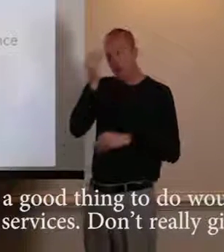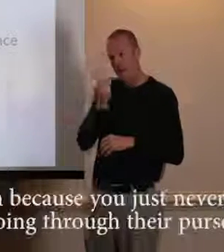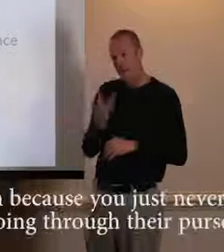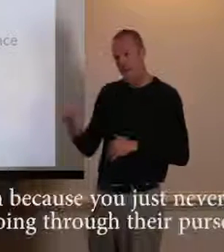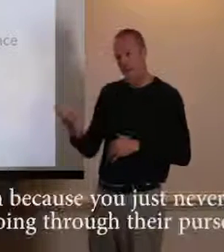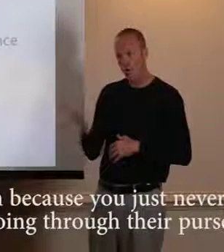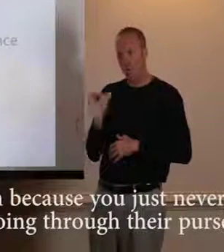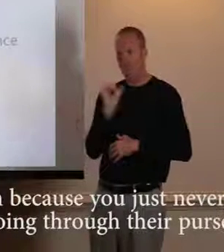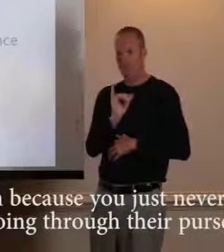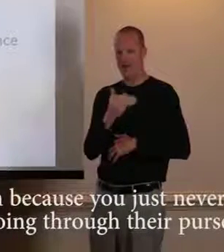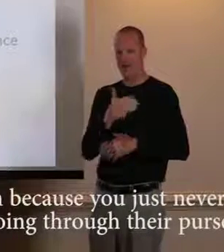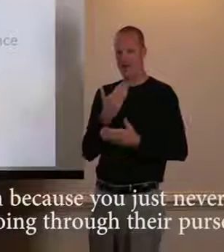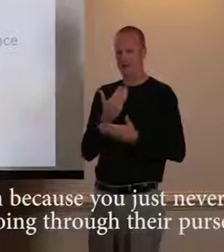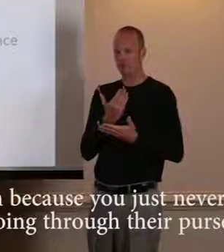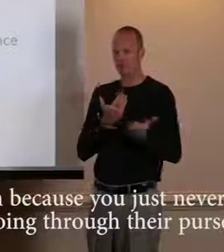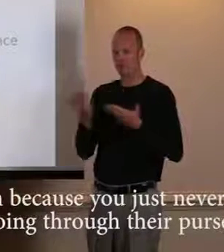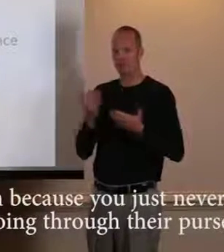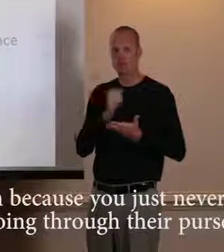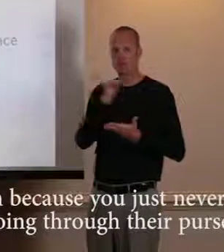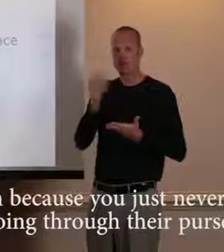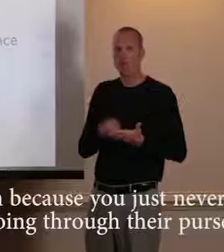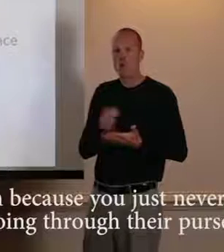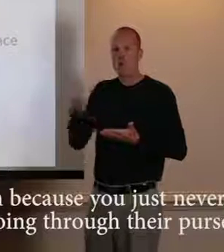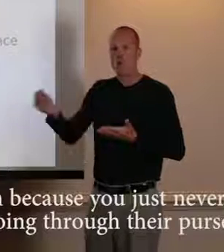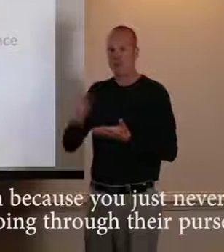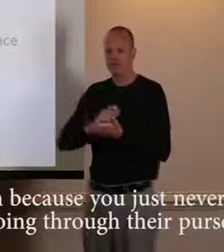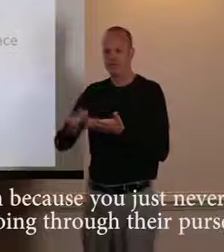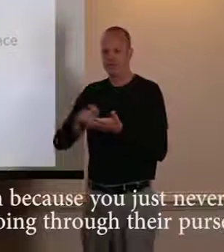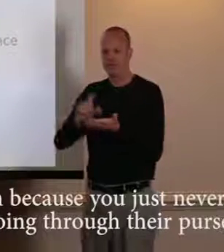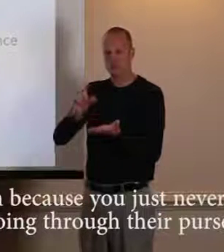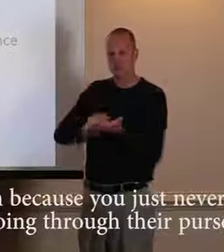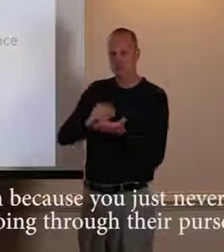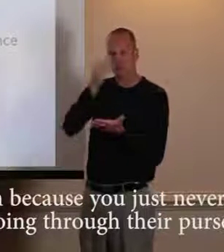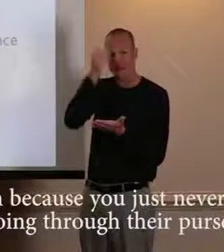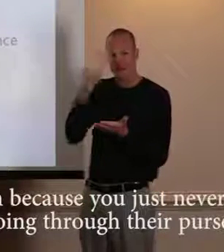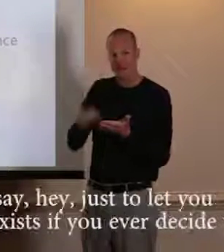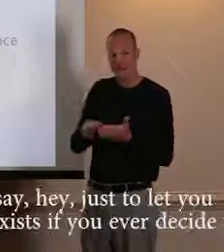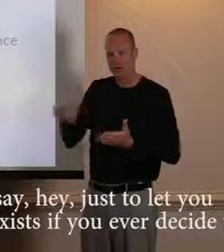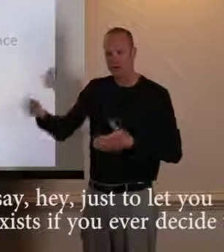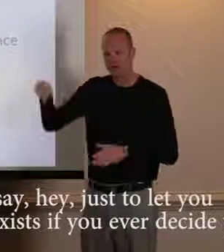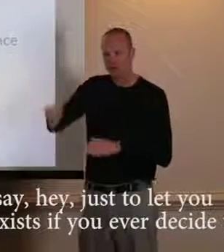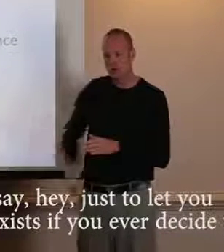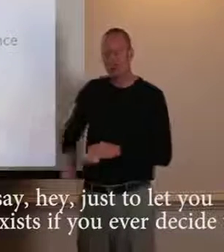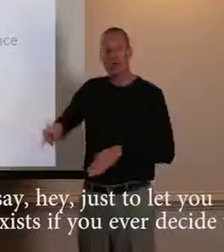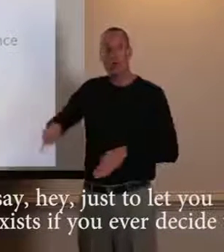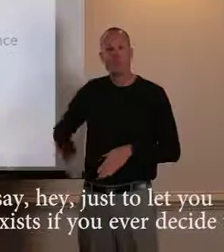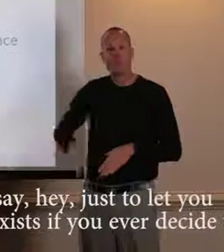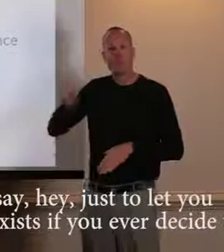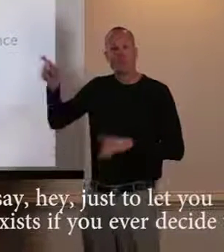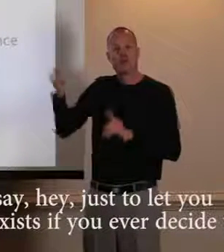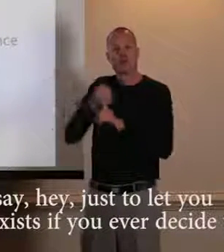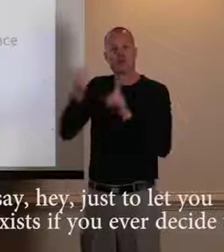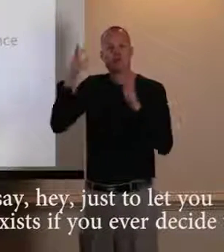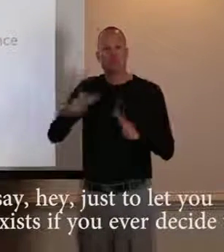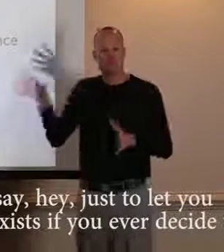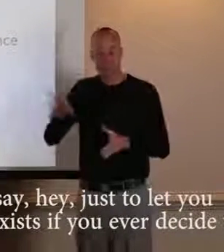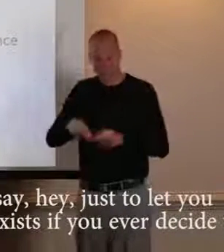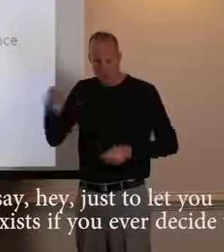give them any written information because you just never know if their perpetrator is going through their purse or something like that. But just say, hey, just to